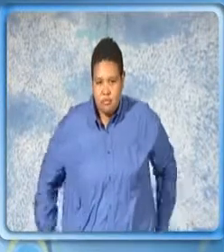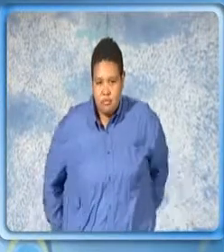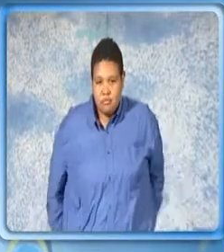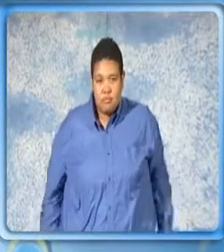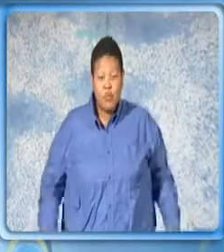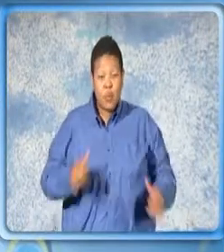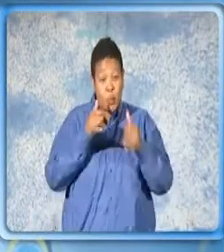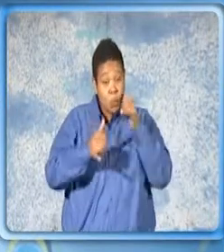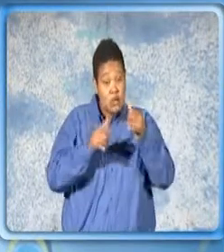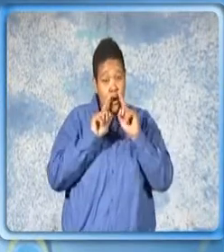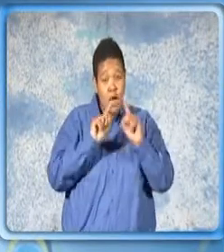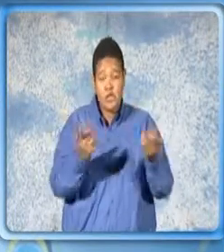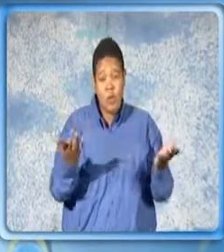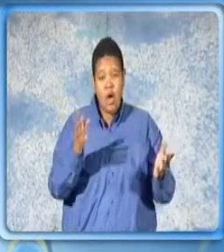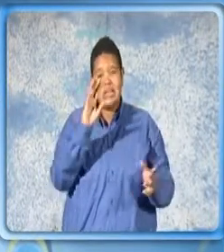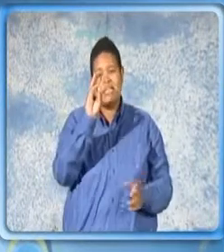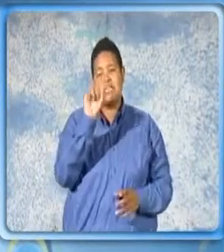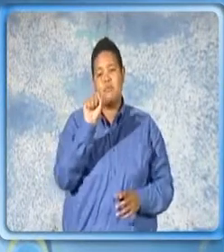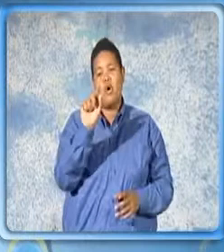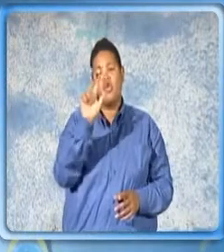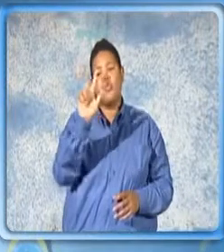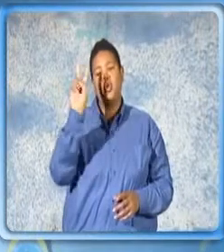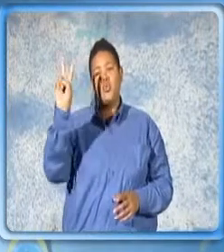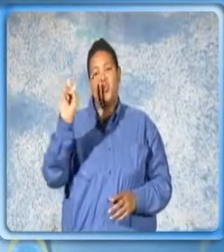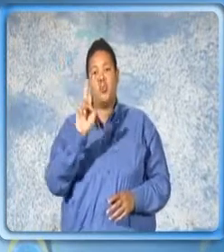Which is 6.32 units.